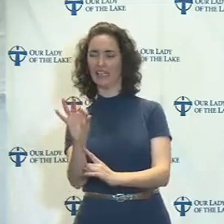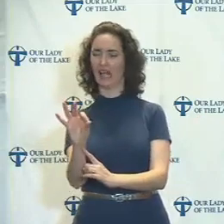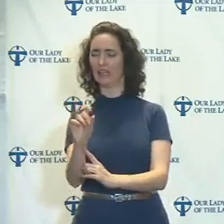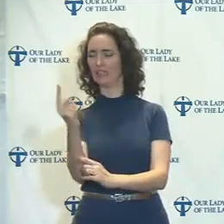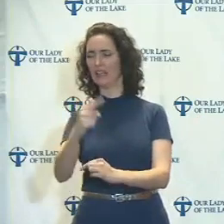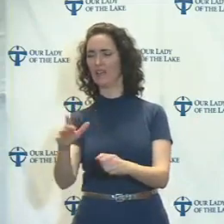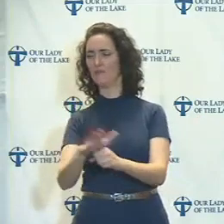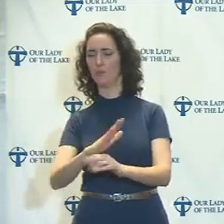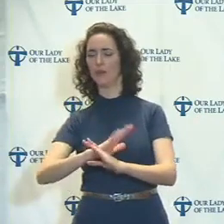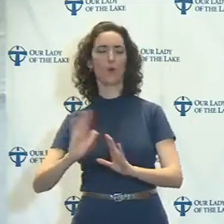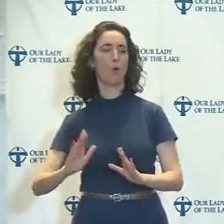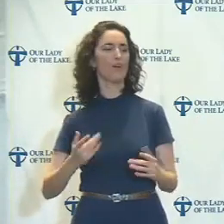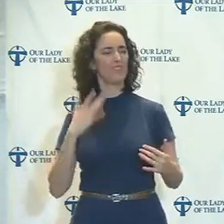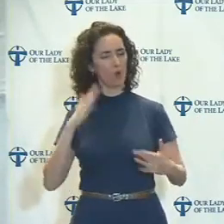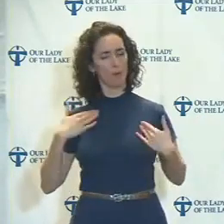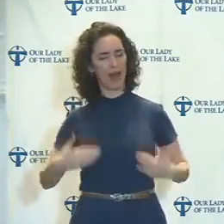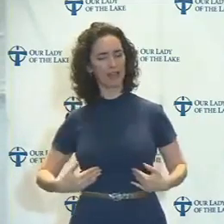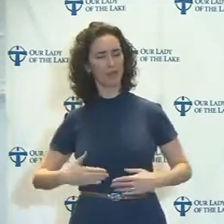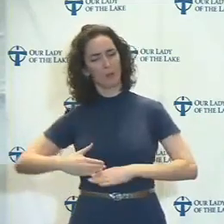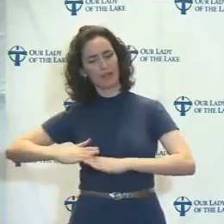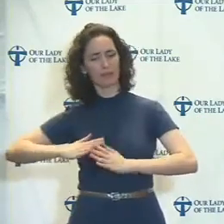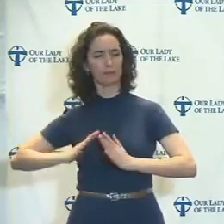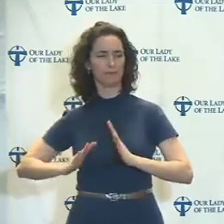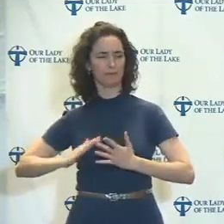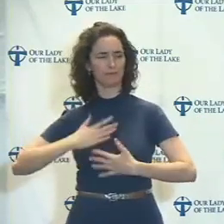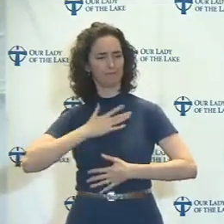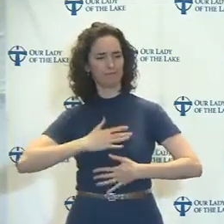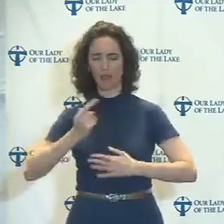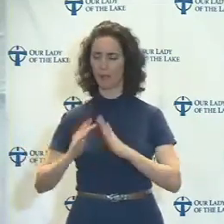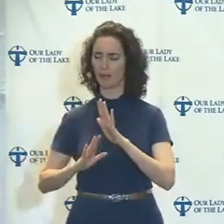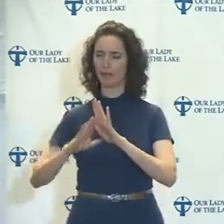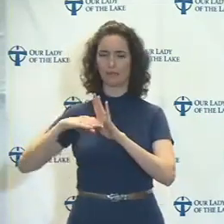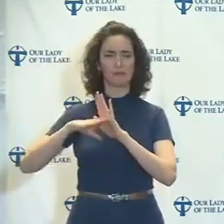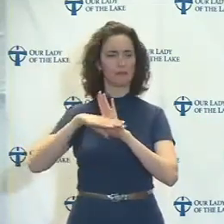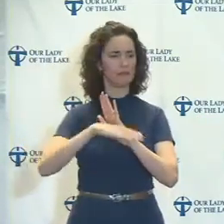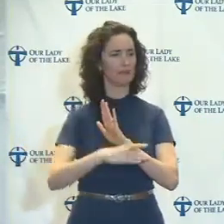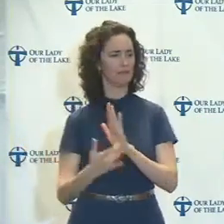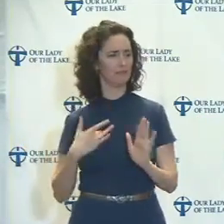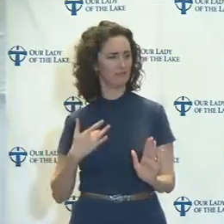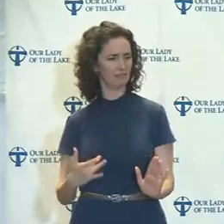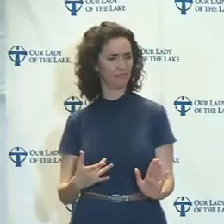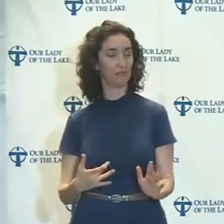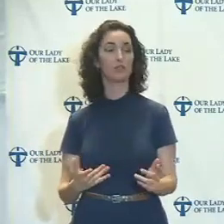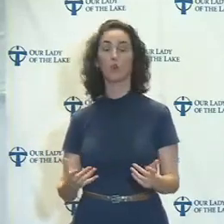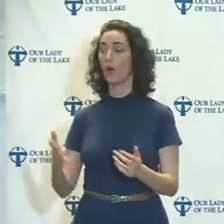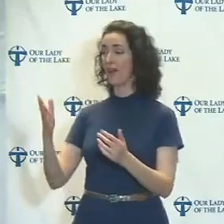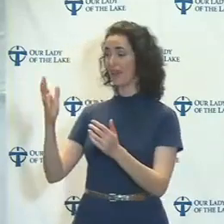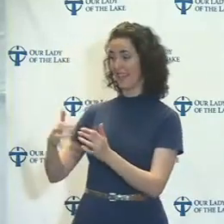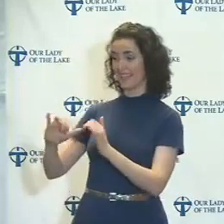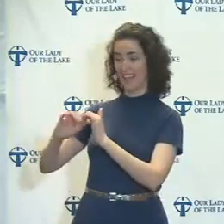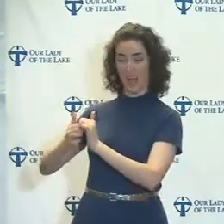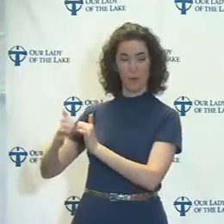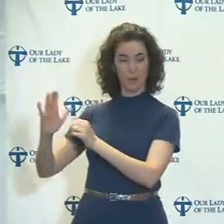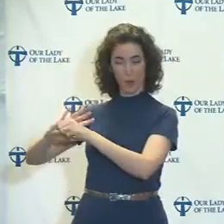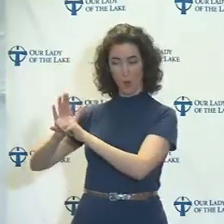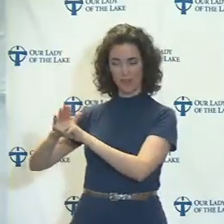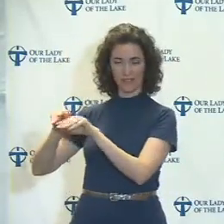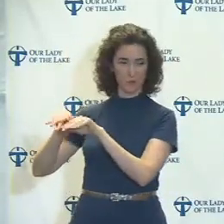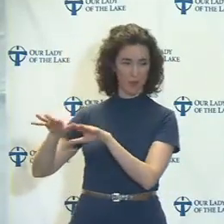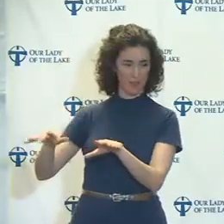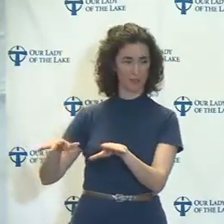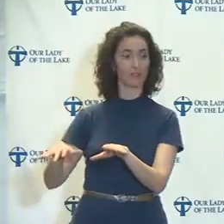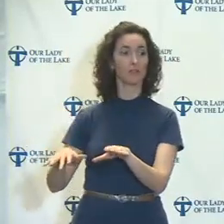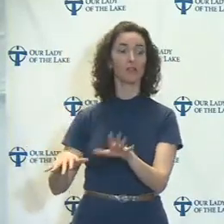that. At some point it weans, and that's been the nature of this outbreak. Without question,